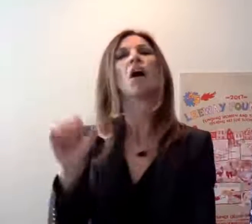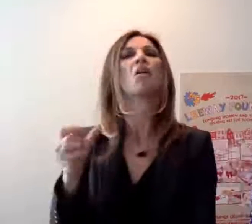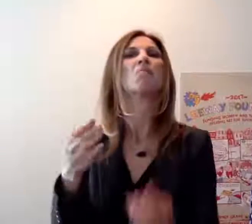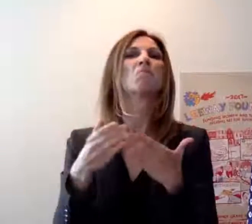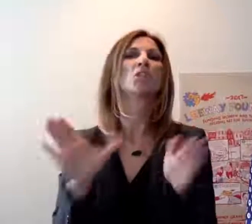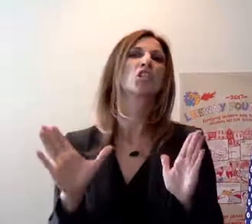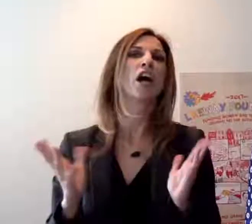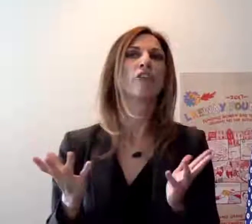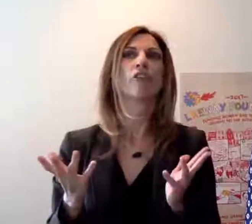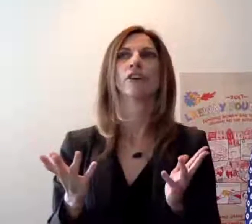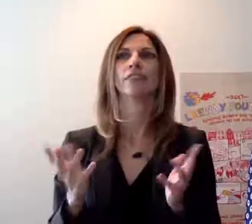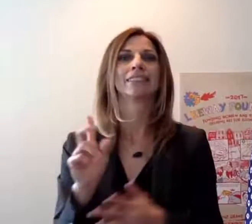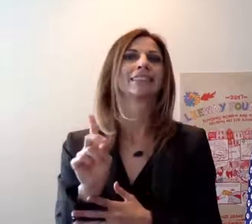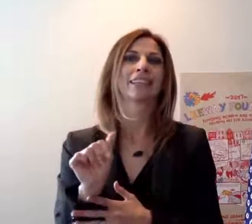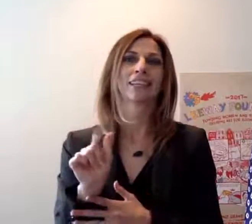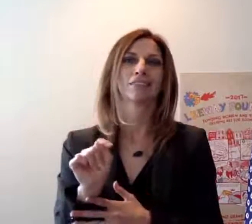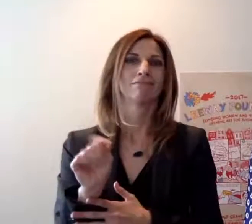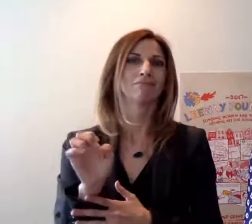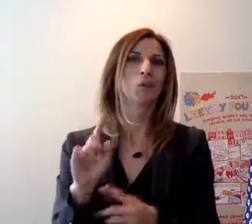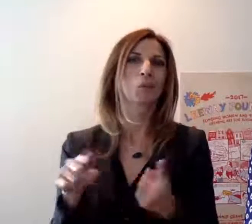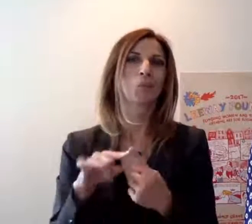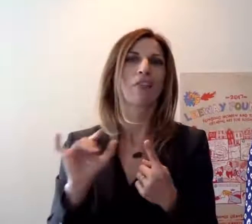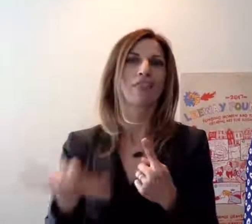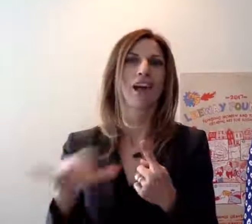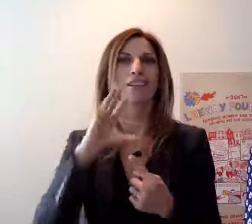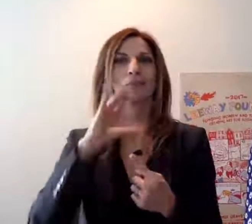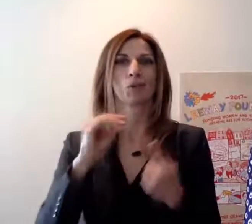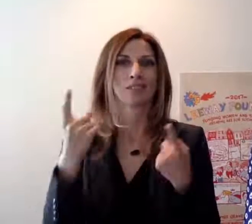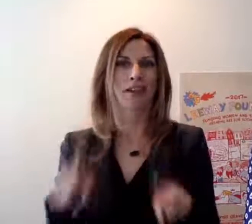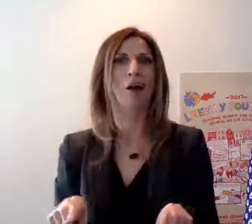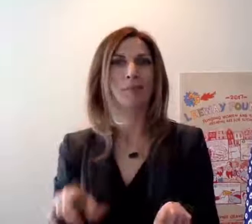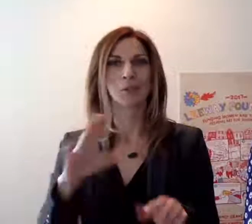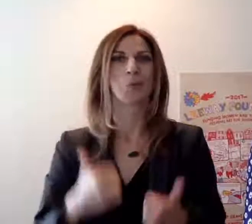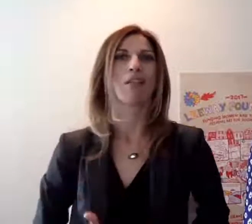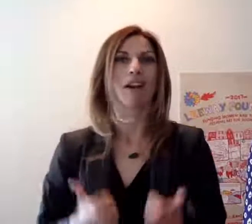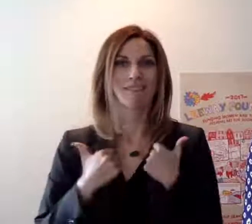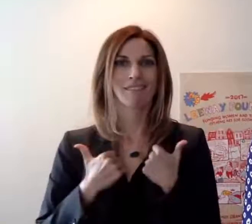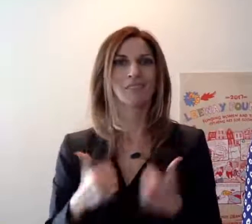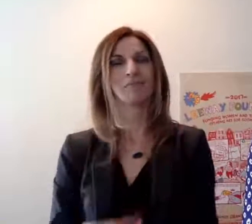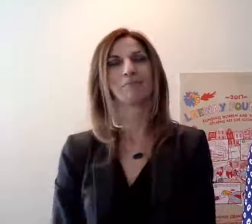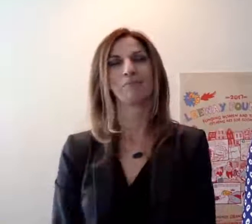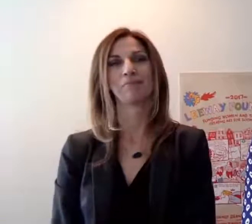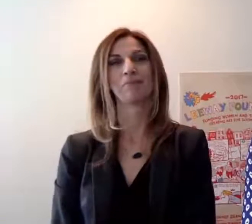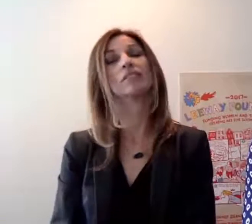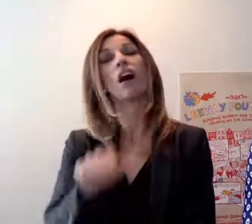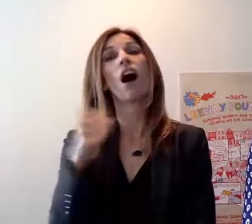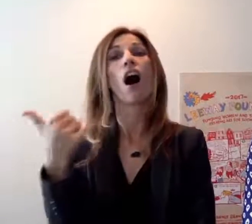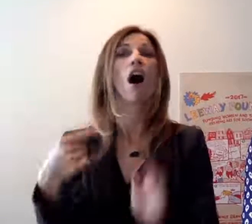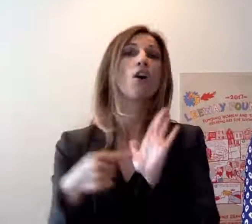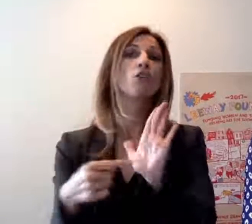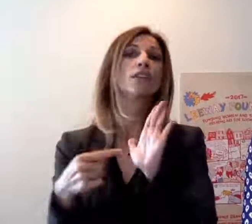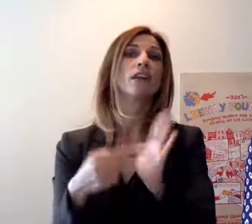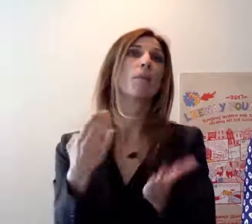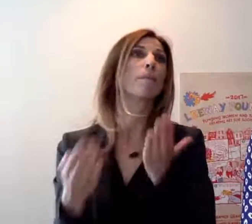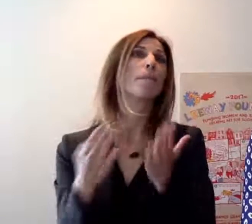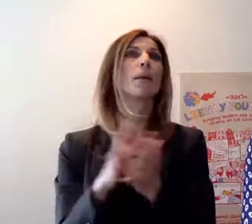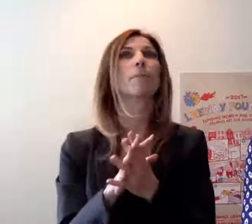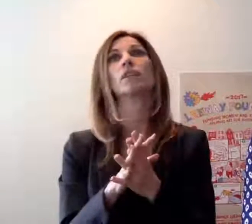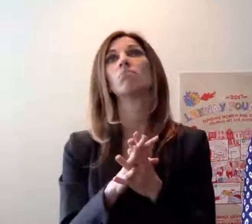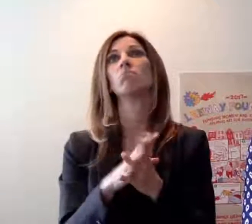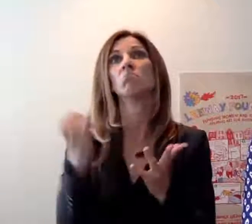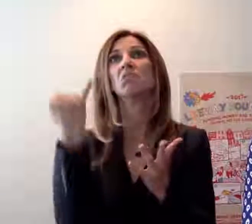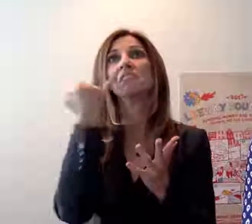just put a general date of when that experience happened in your life. Another example might be if you